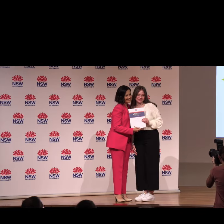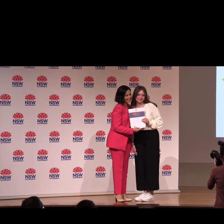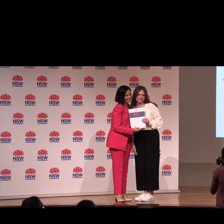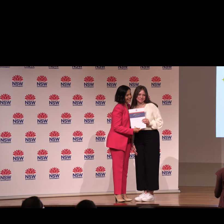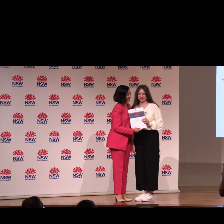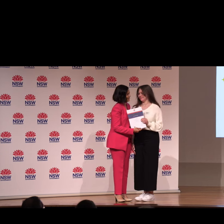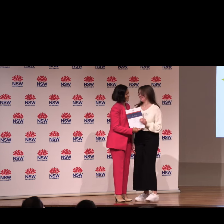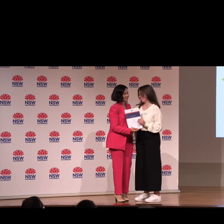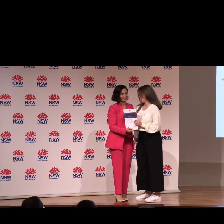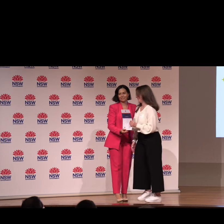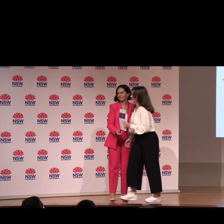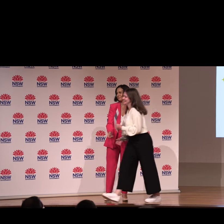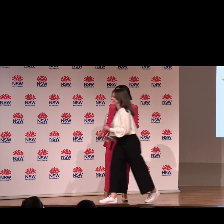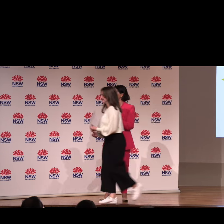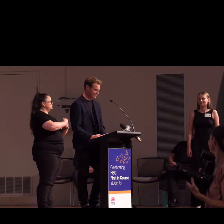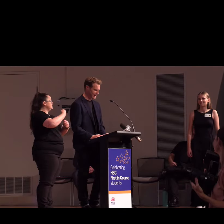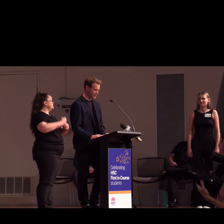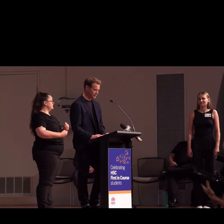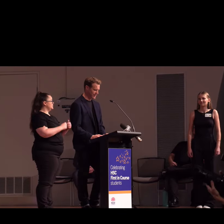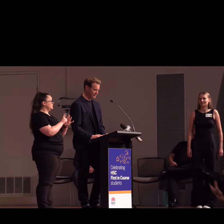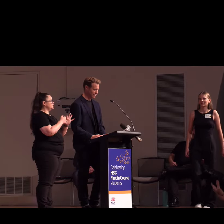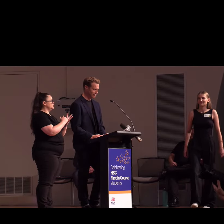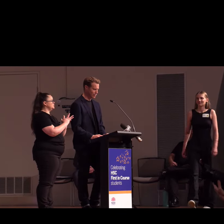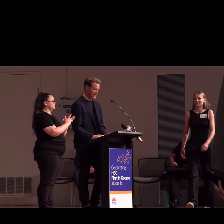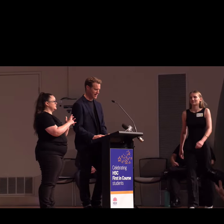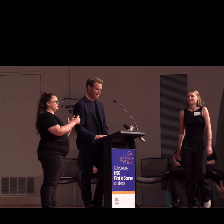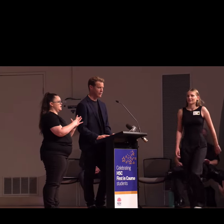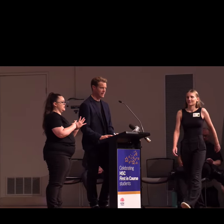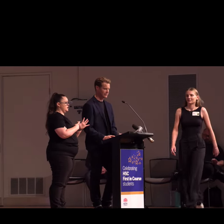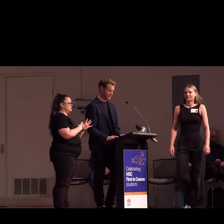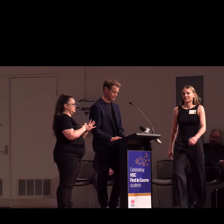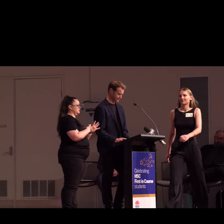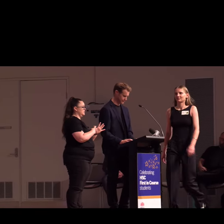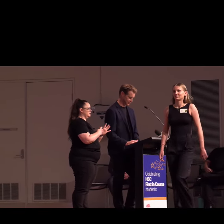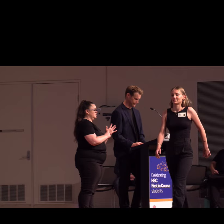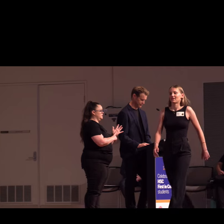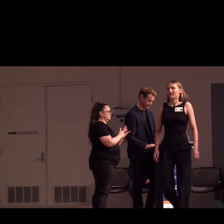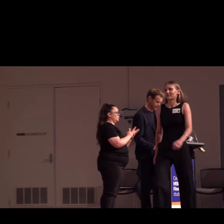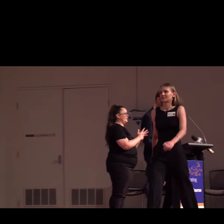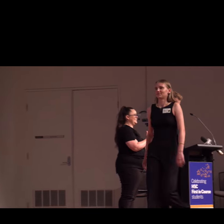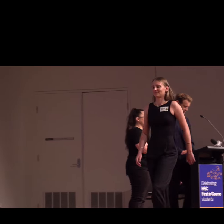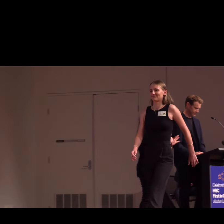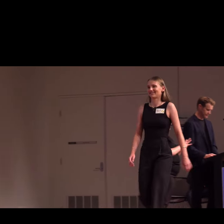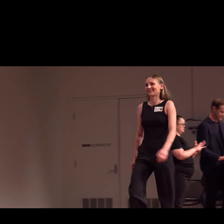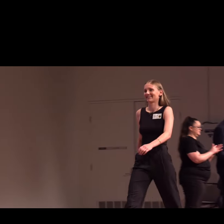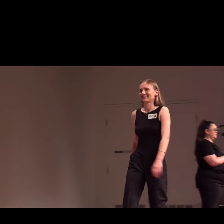In Science Extension, Jessica Louise Mulcahy, Queenswood.